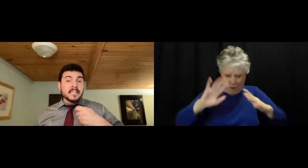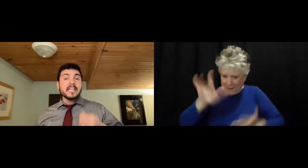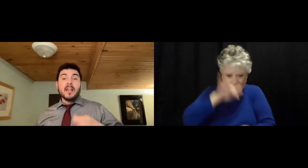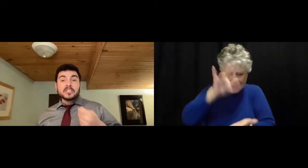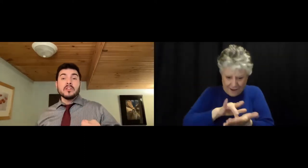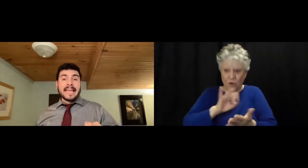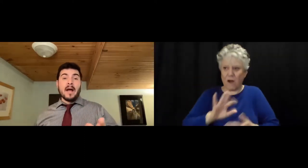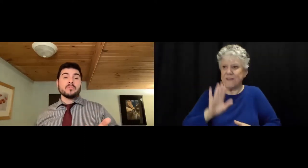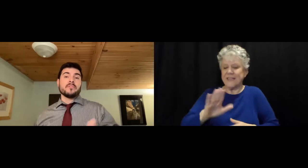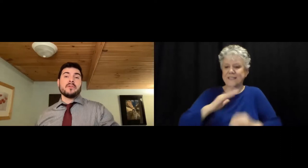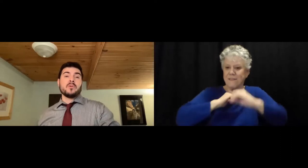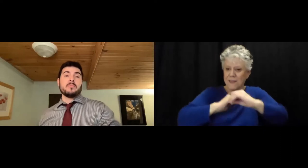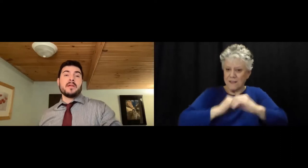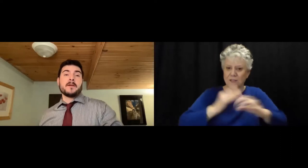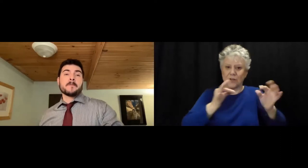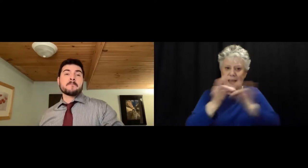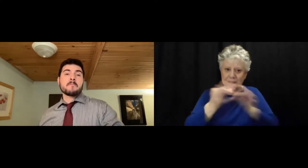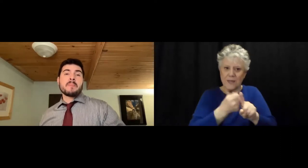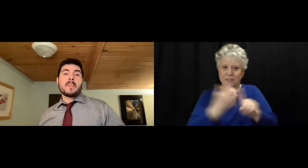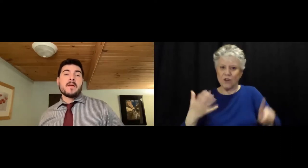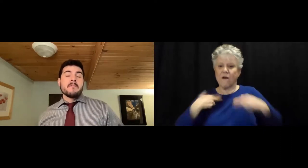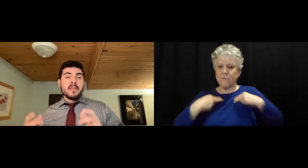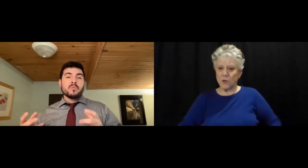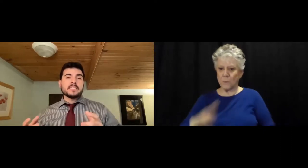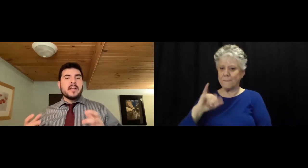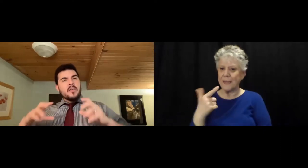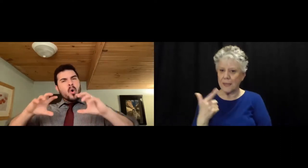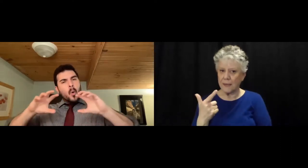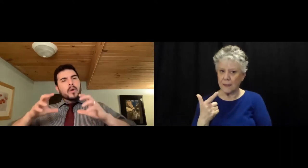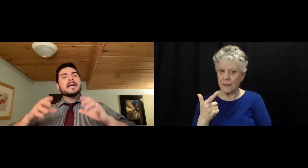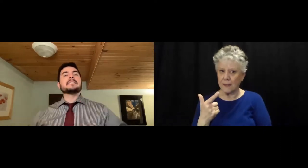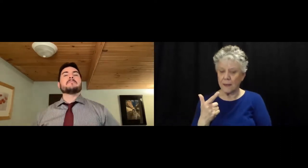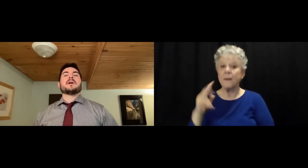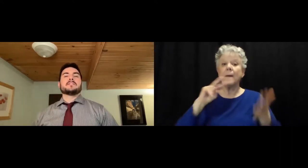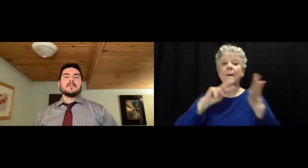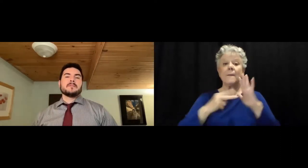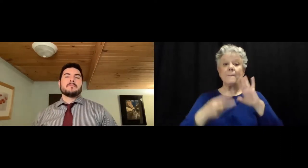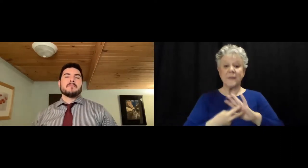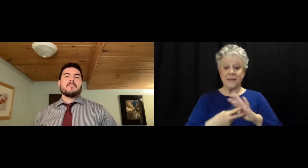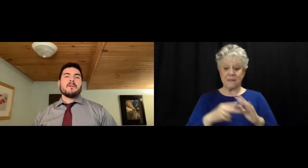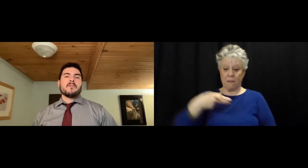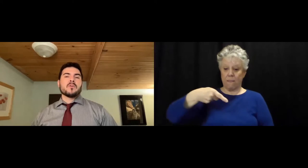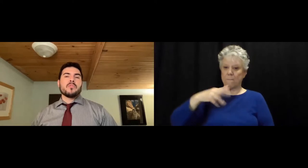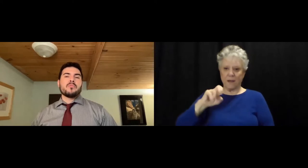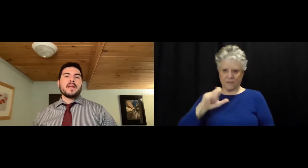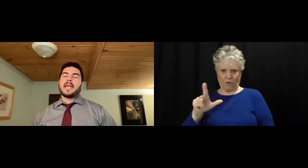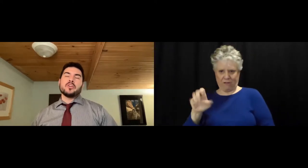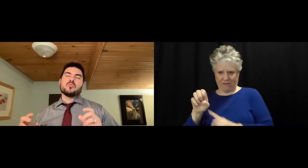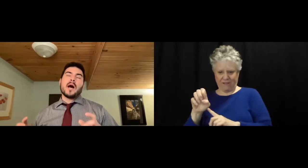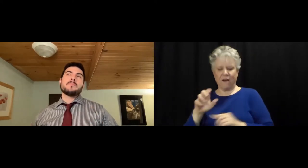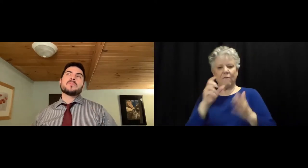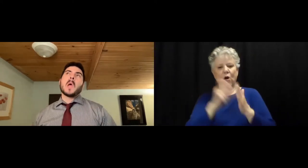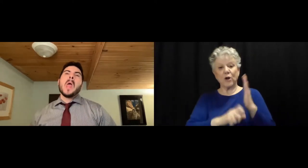Aquinas' theological account of the human being. For that reason, the organizing puzzle of Article 3,